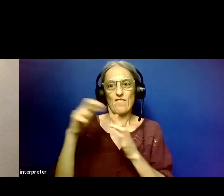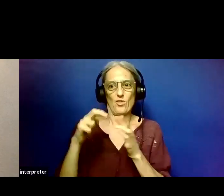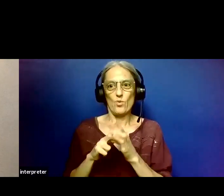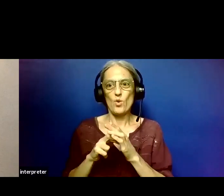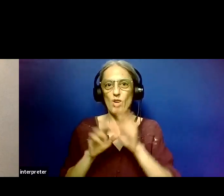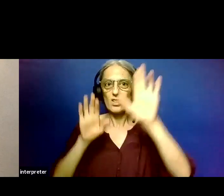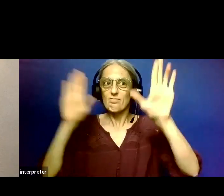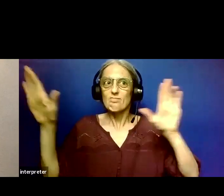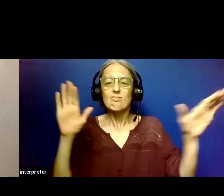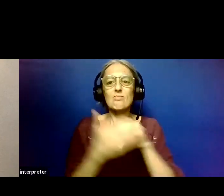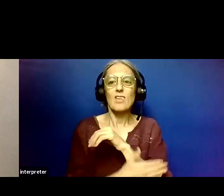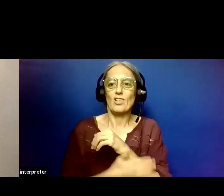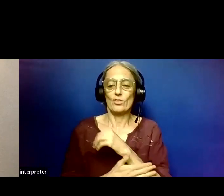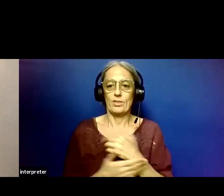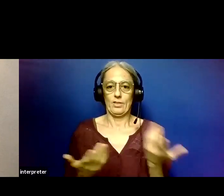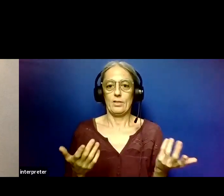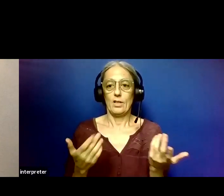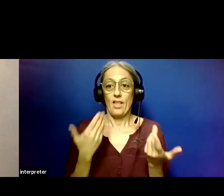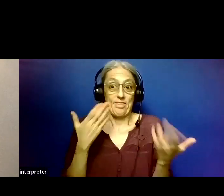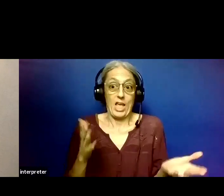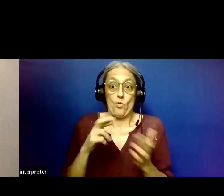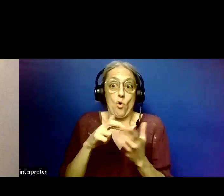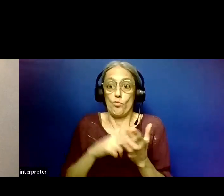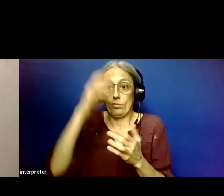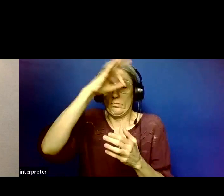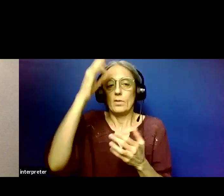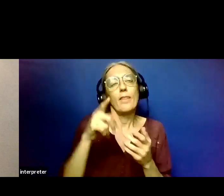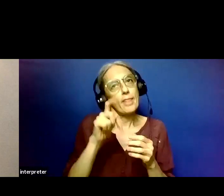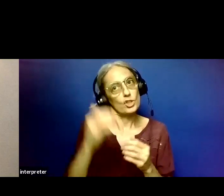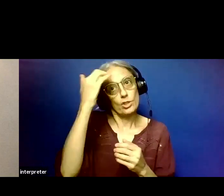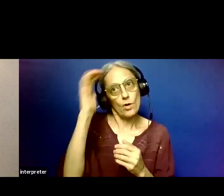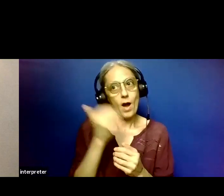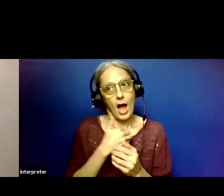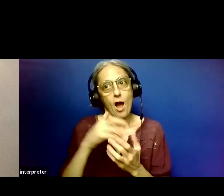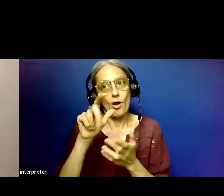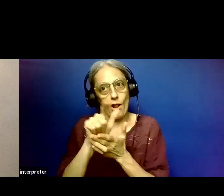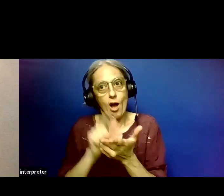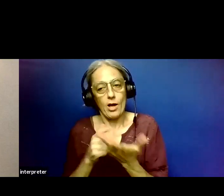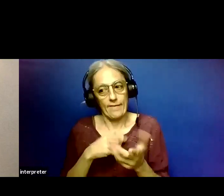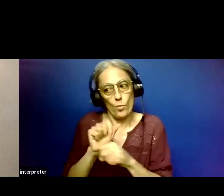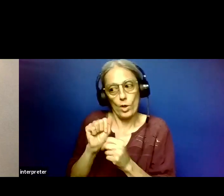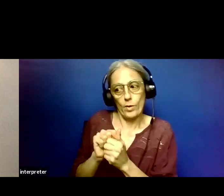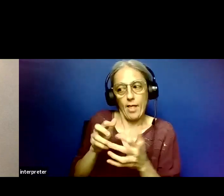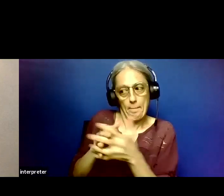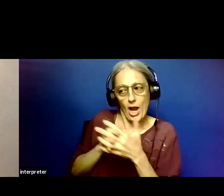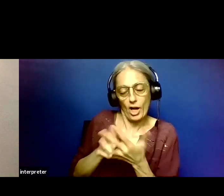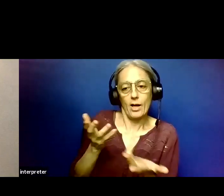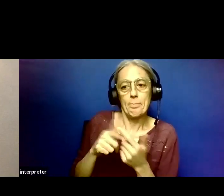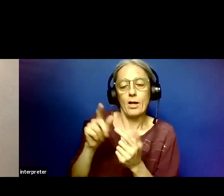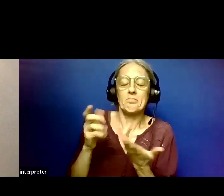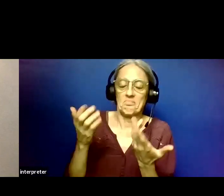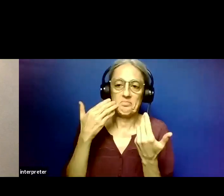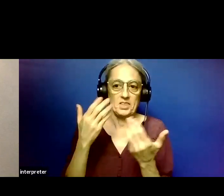rules. They should know if they're working with an American company or American project. We also are installing a sensory